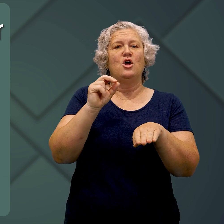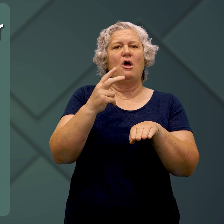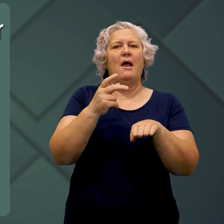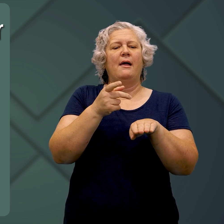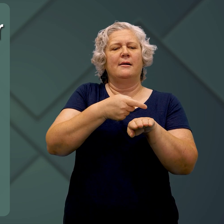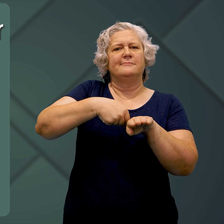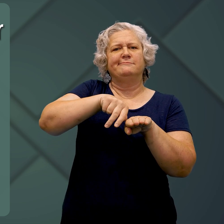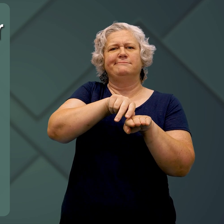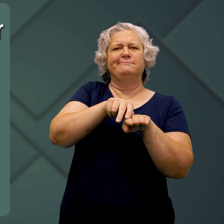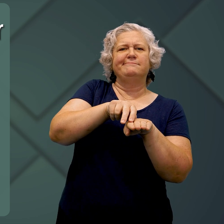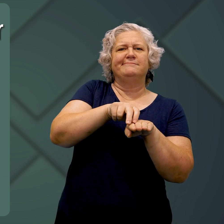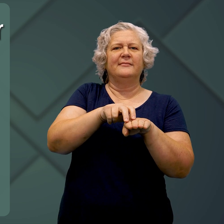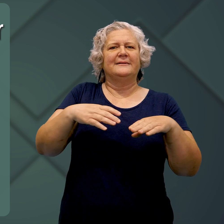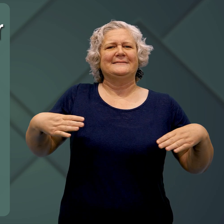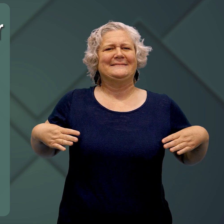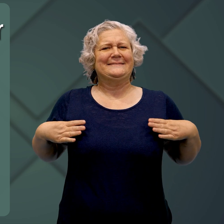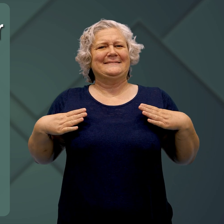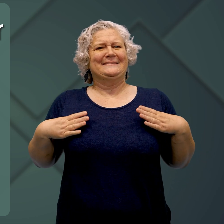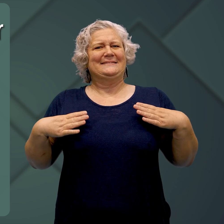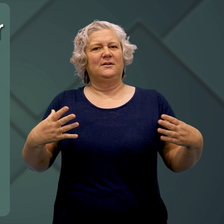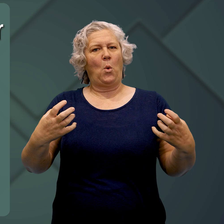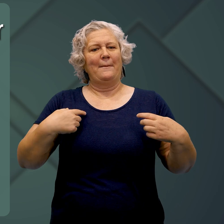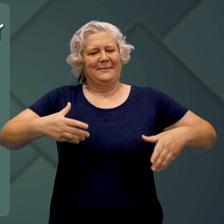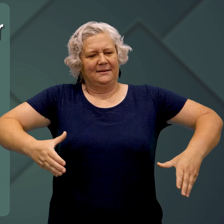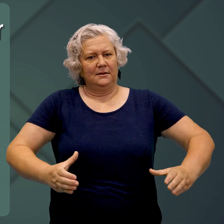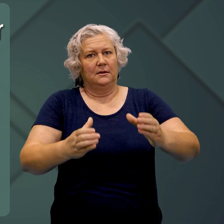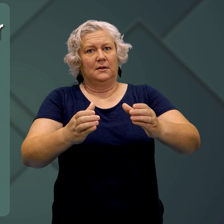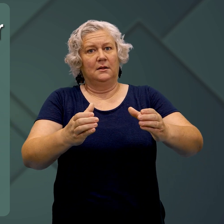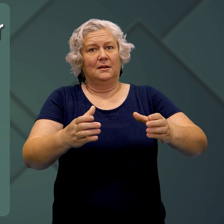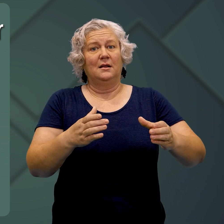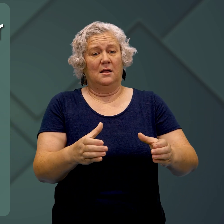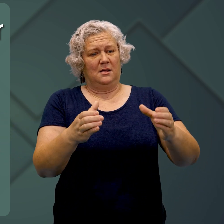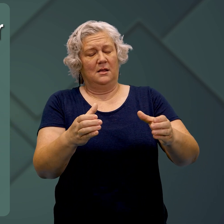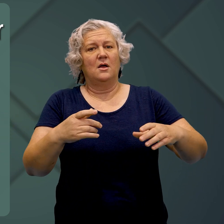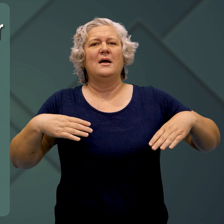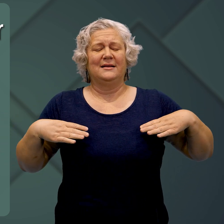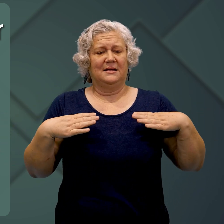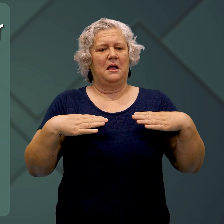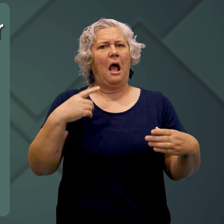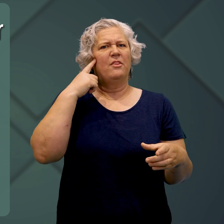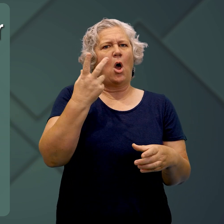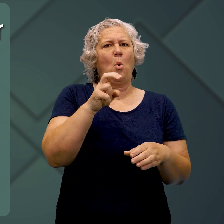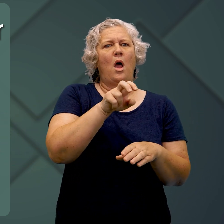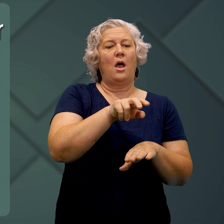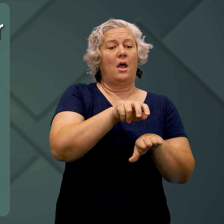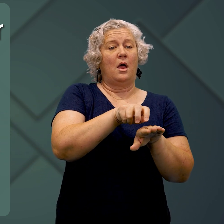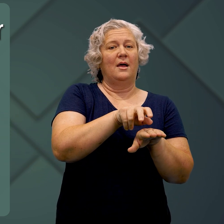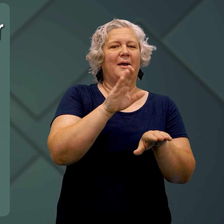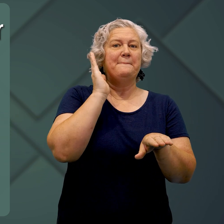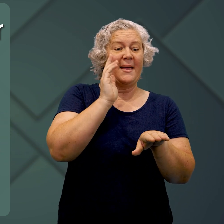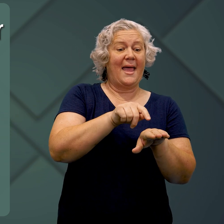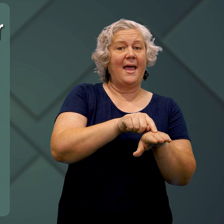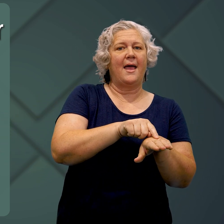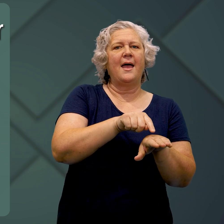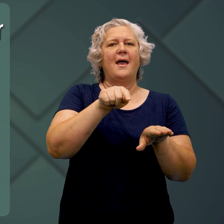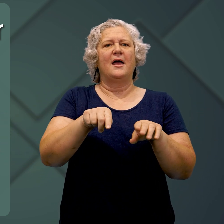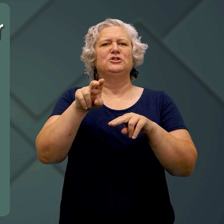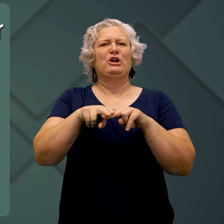bed. So Orion kind of got my hands under him, letting me know he wanted some help. So I thought he wanted to go on to the chair that was next to the